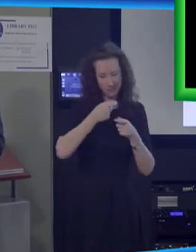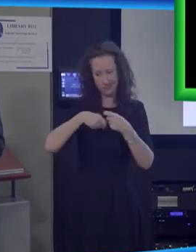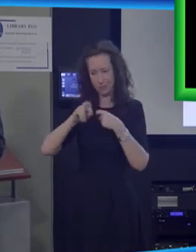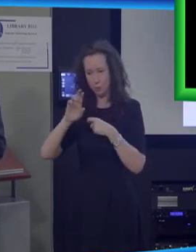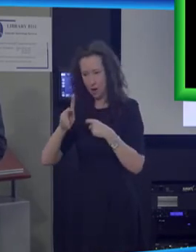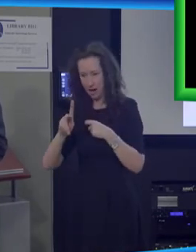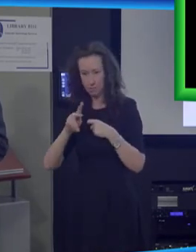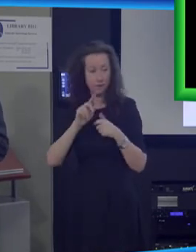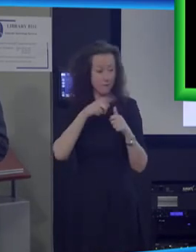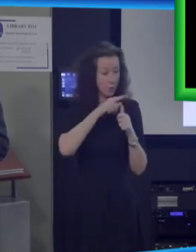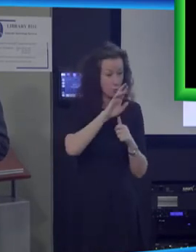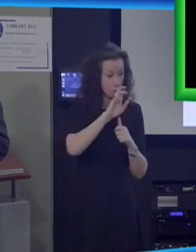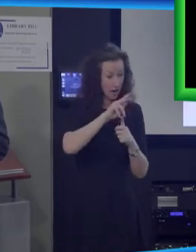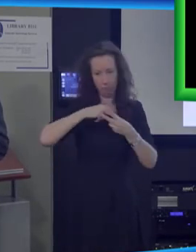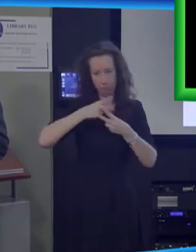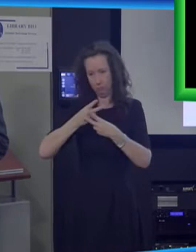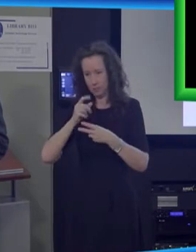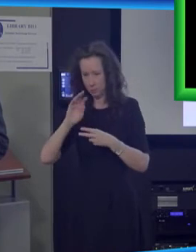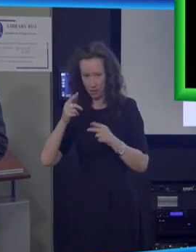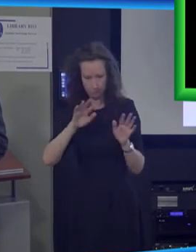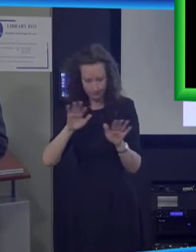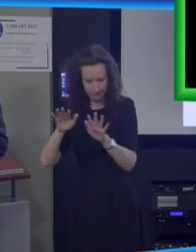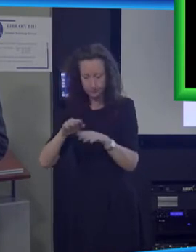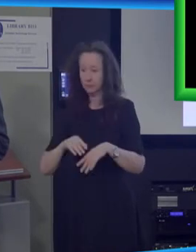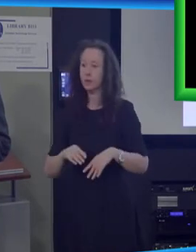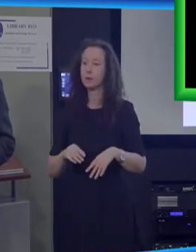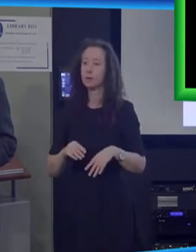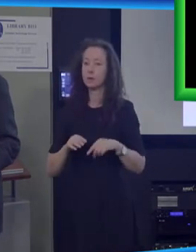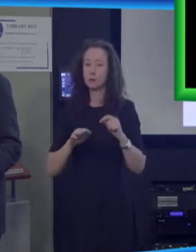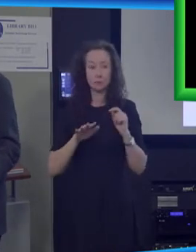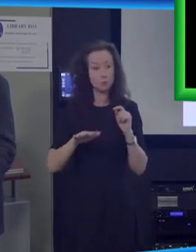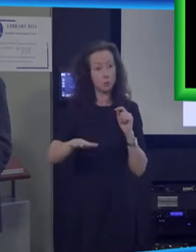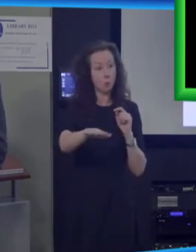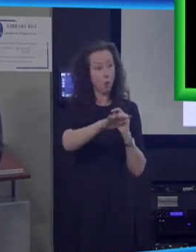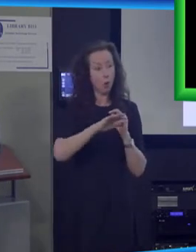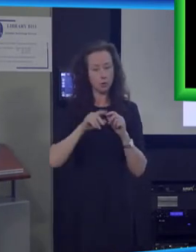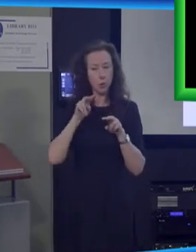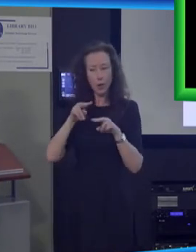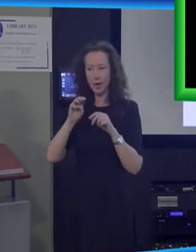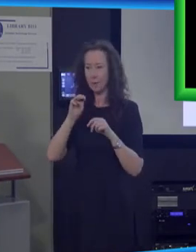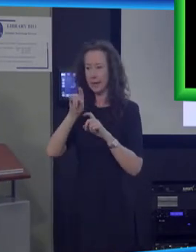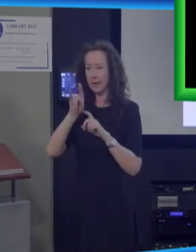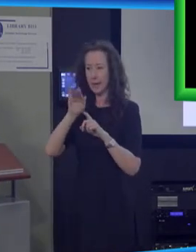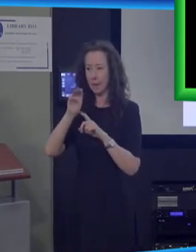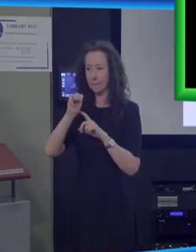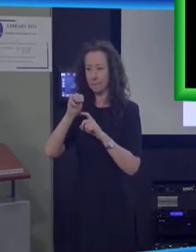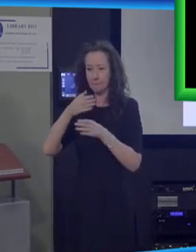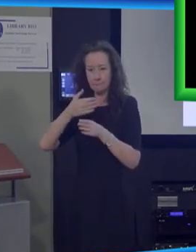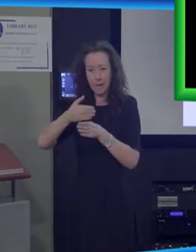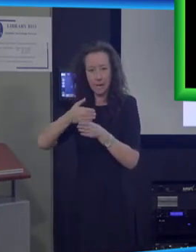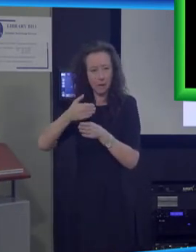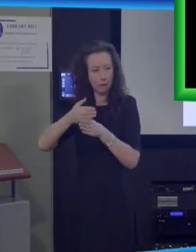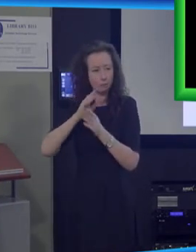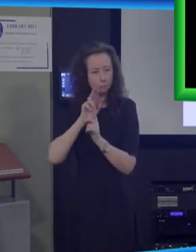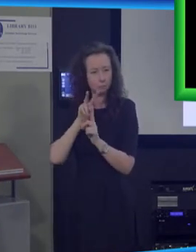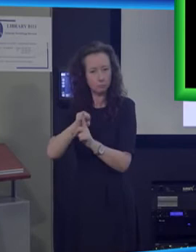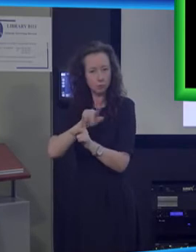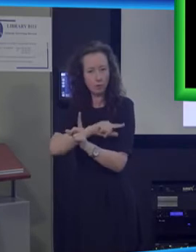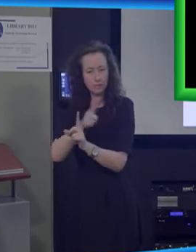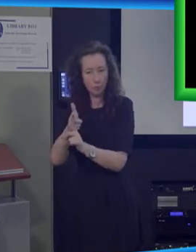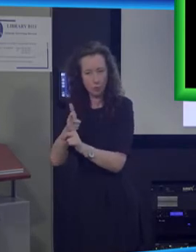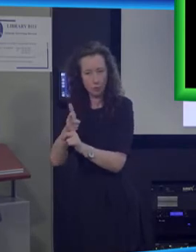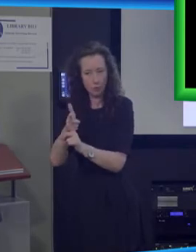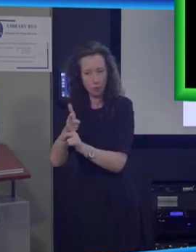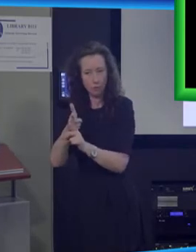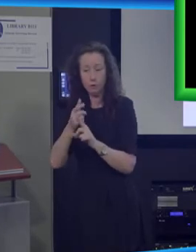So everyone in the medium transfer is now trying to design experiments in a domain in which they